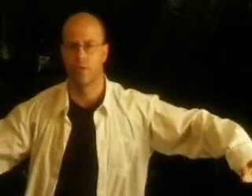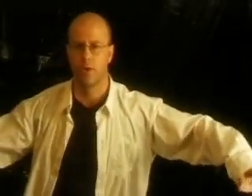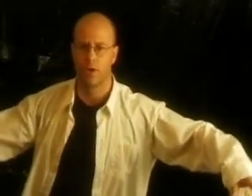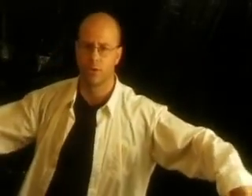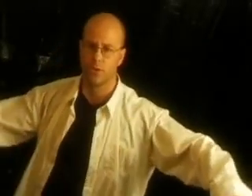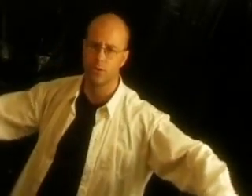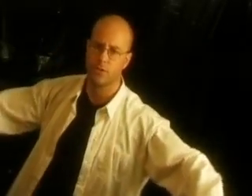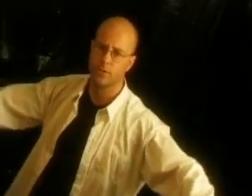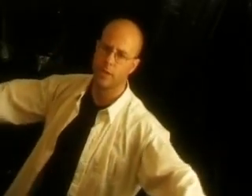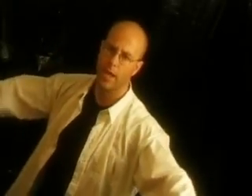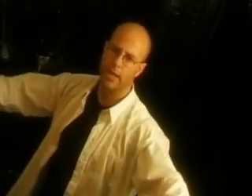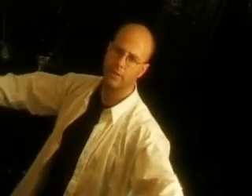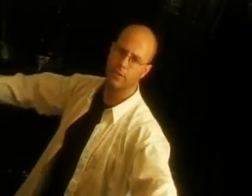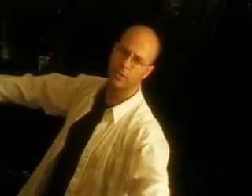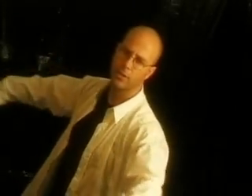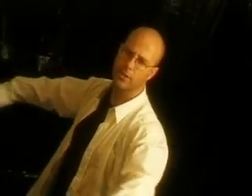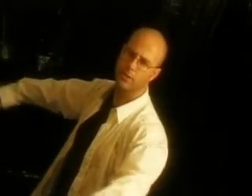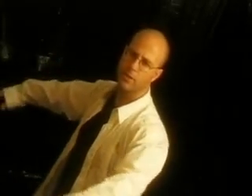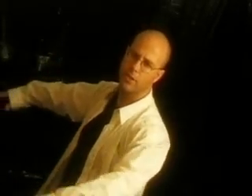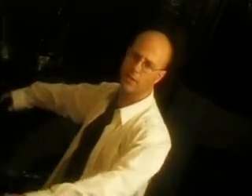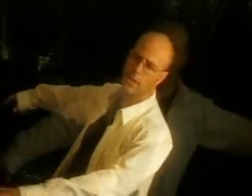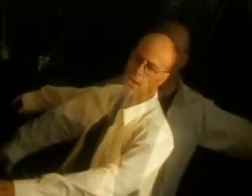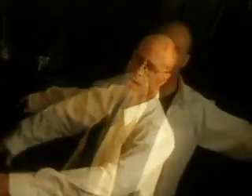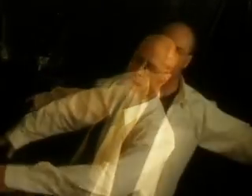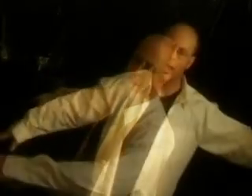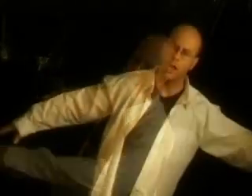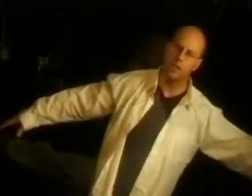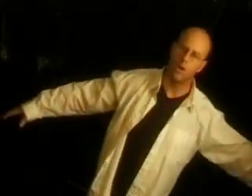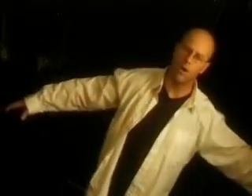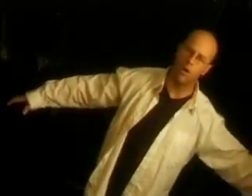understanding. Hello. Hello.